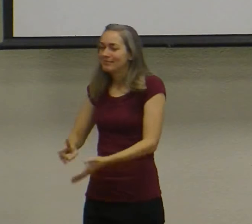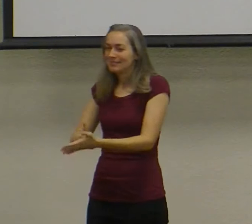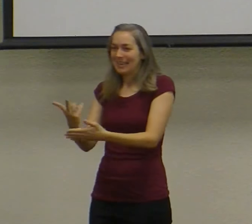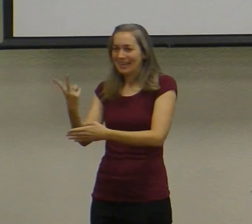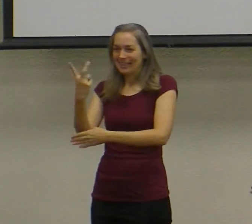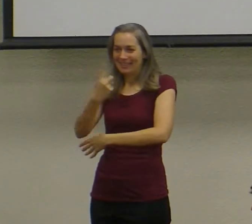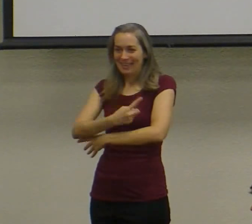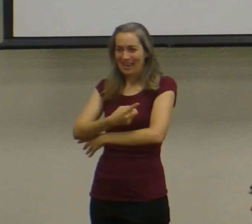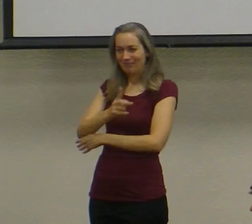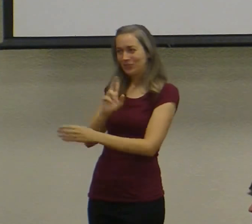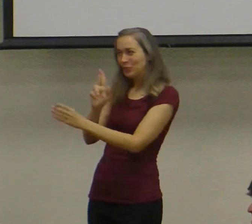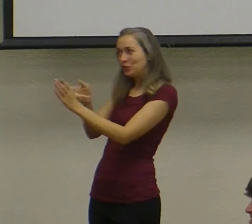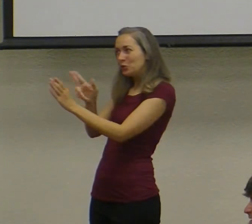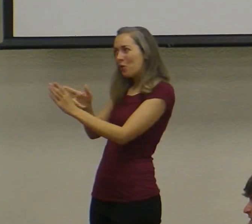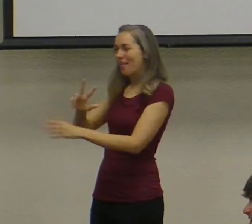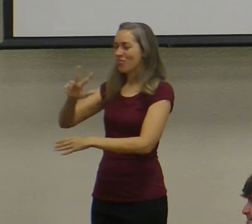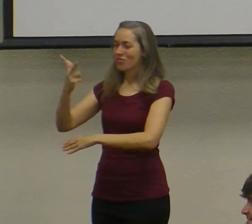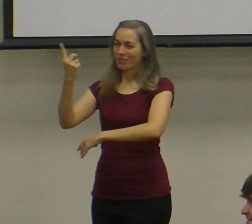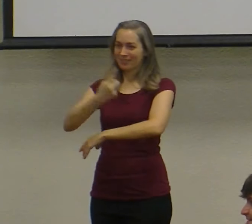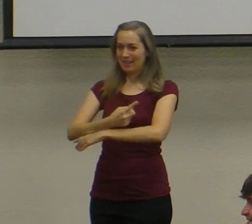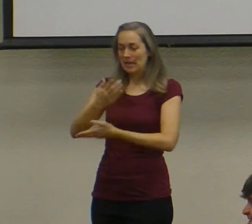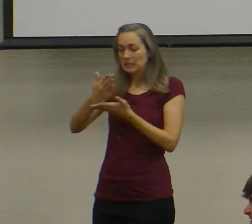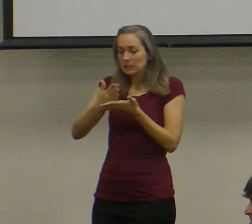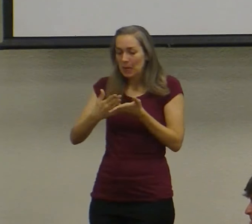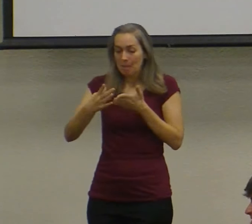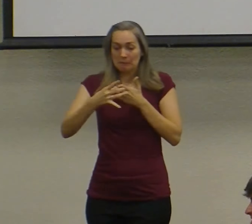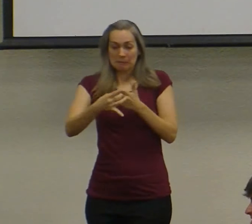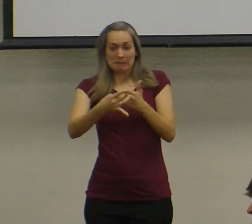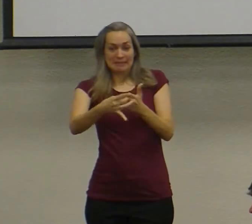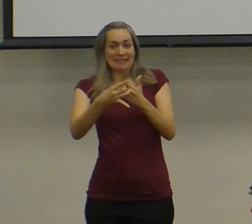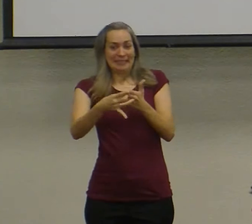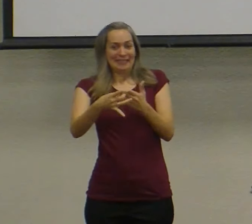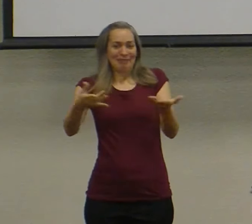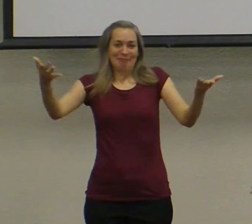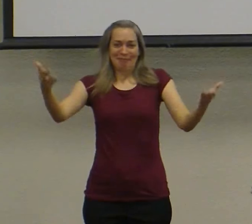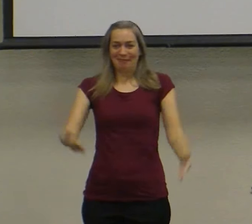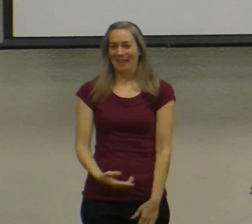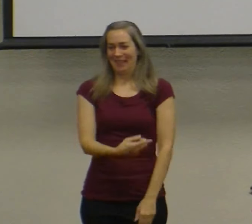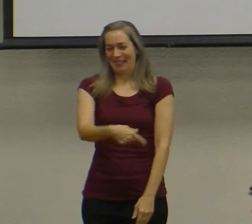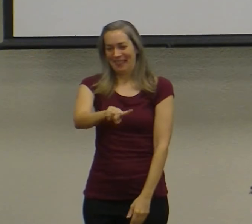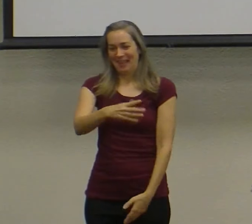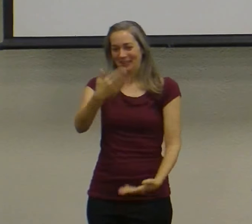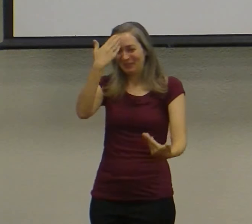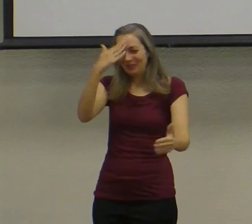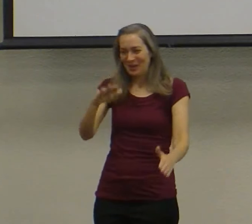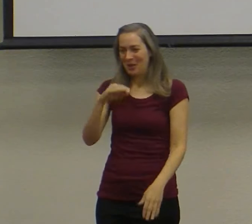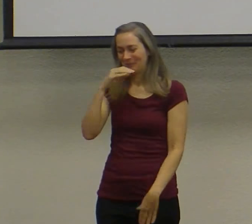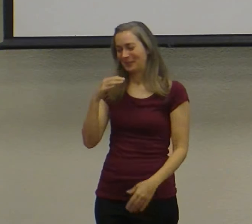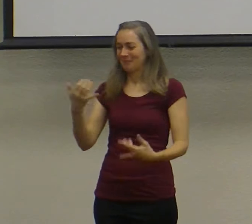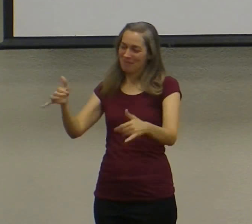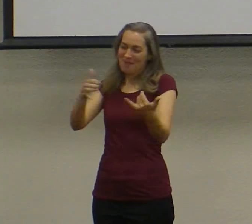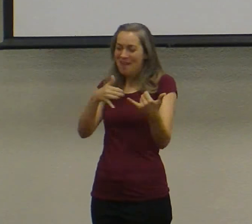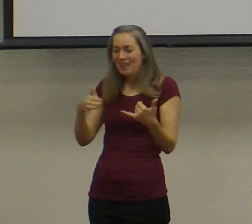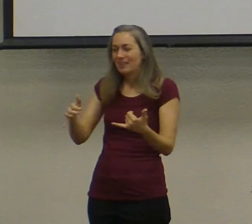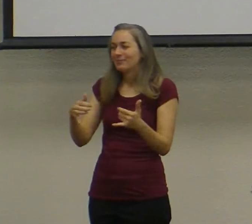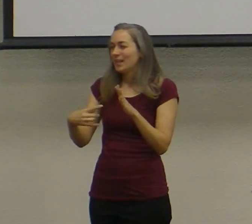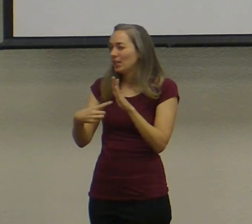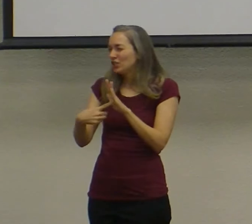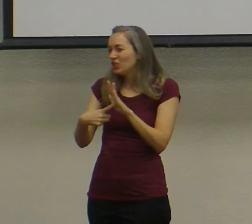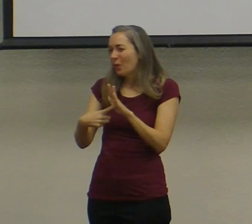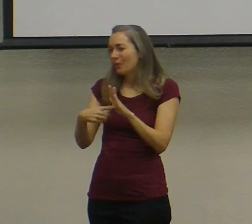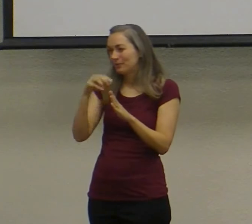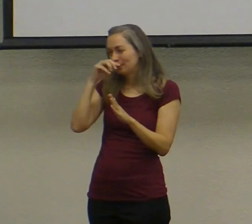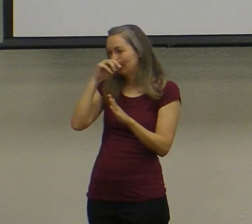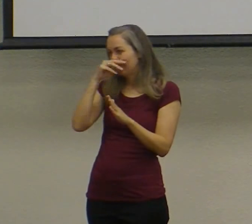of them were coming up and leading songs with me. They didn't know any better. And they were, some of them were crawling on my back. But that just shows that